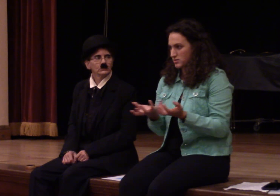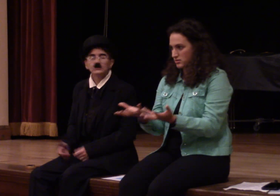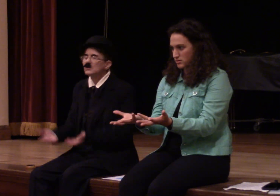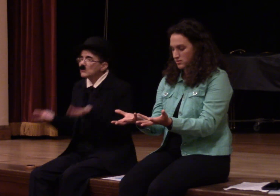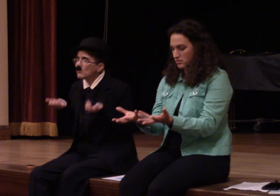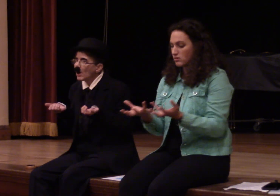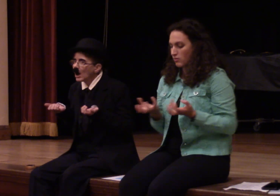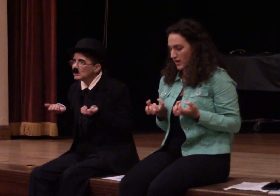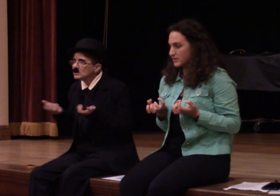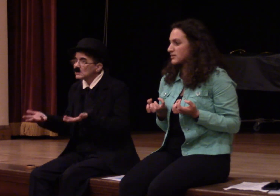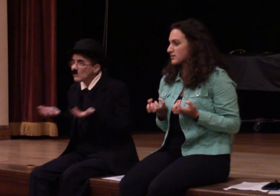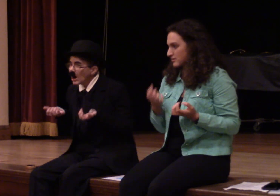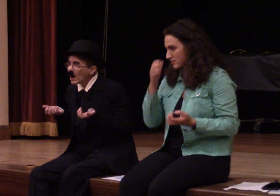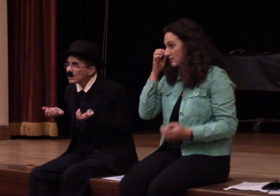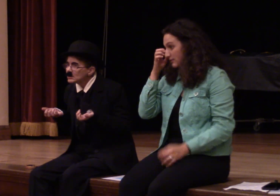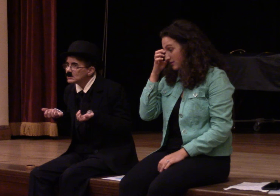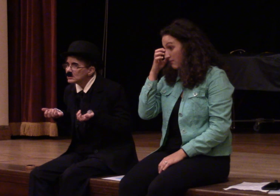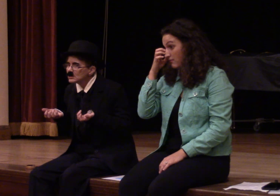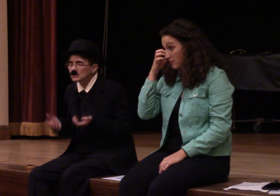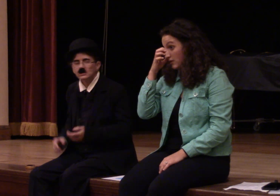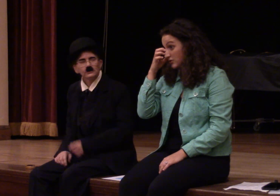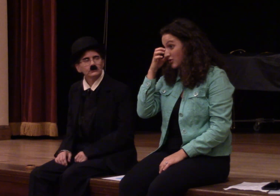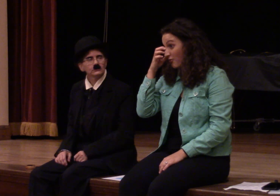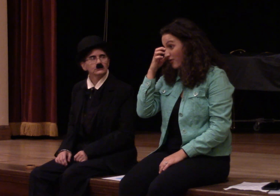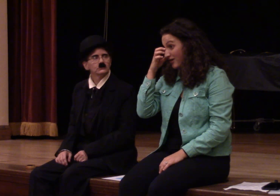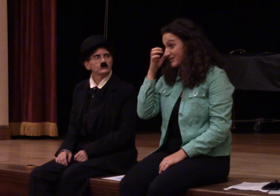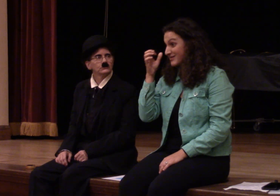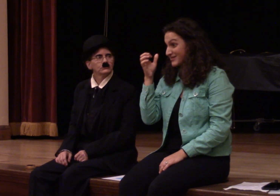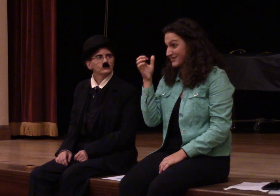Want? want. And then Yep. Don't want. don't want.